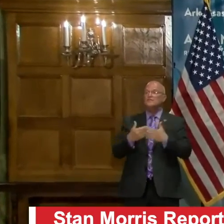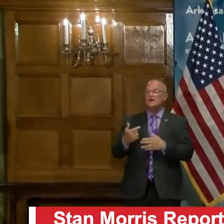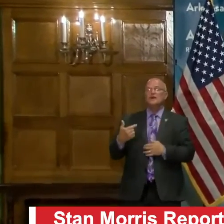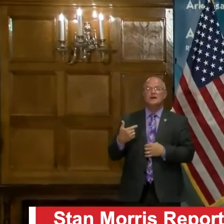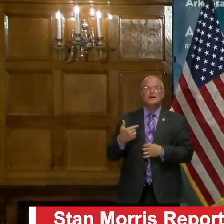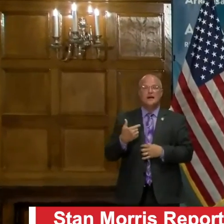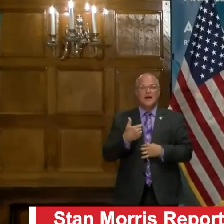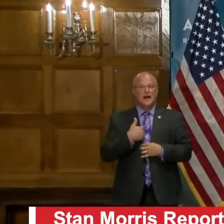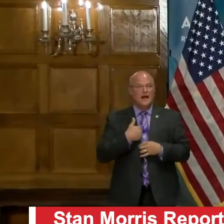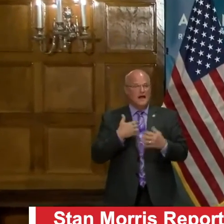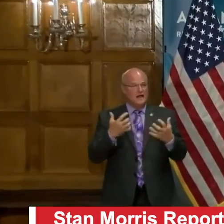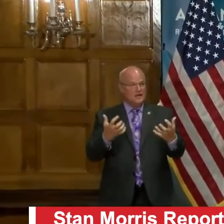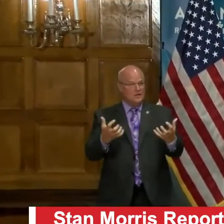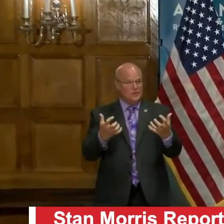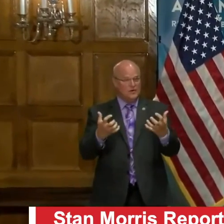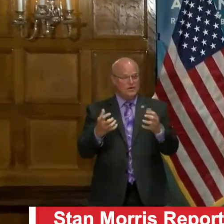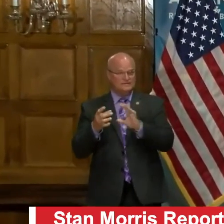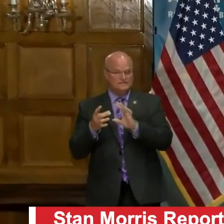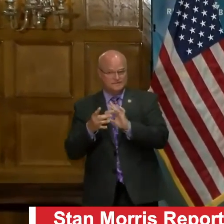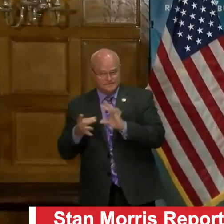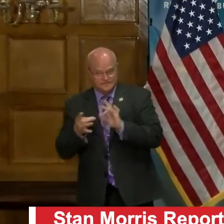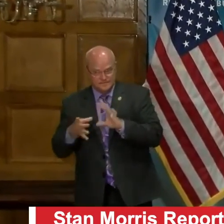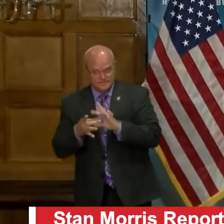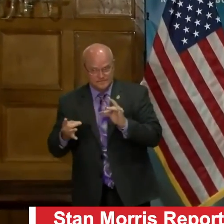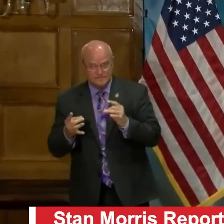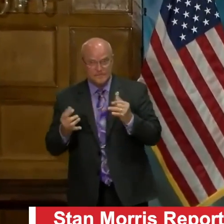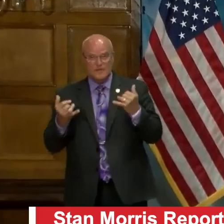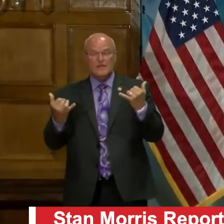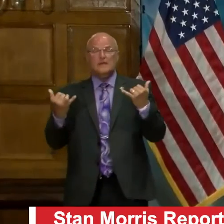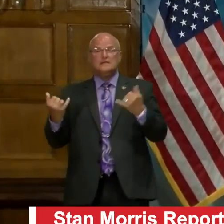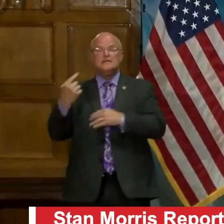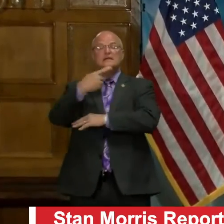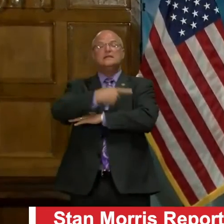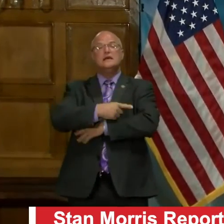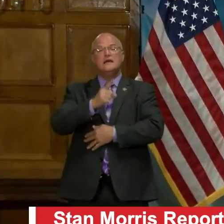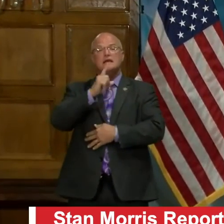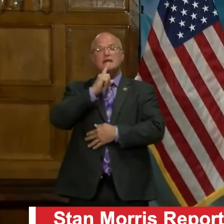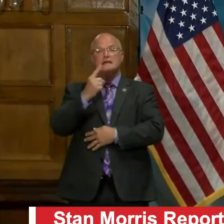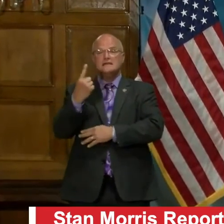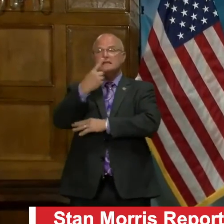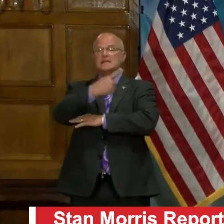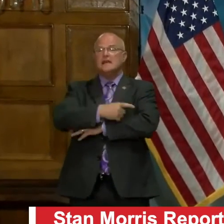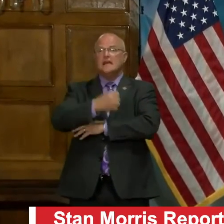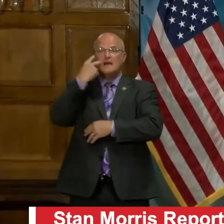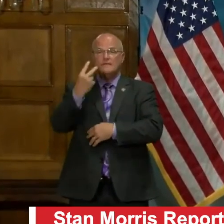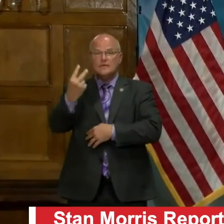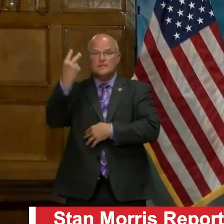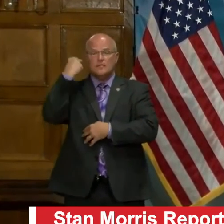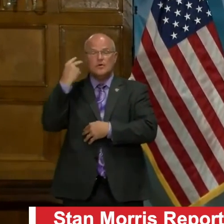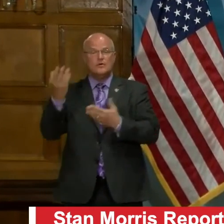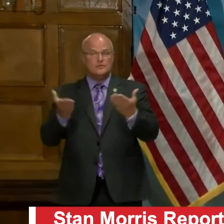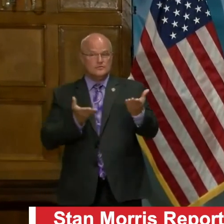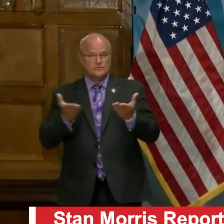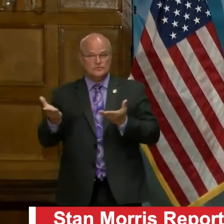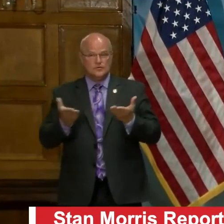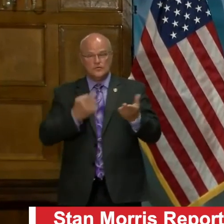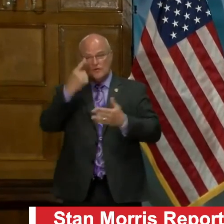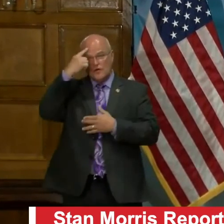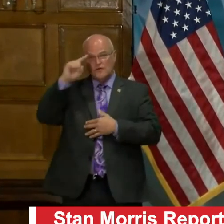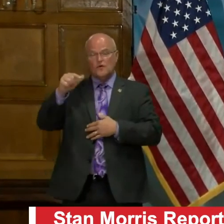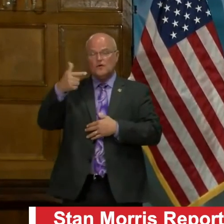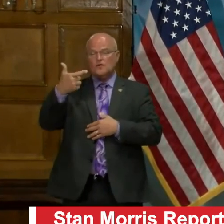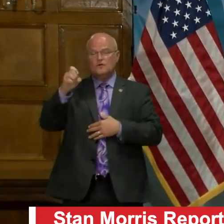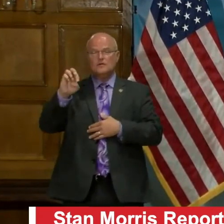I wanted to remark that today is the day of the memorial service